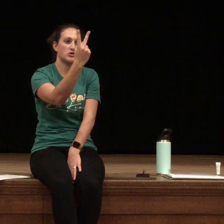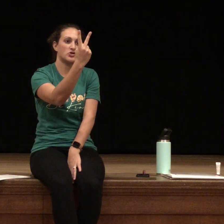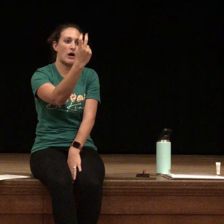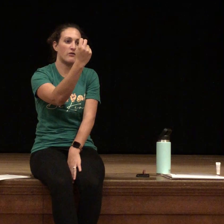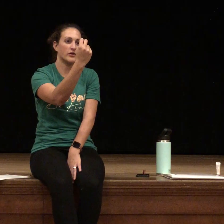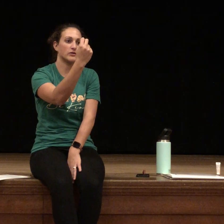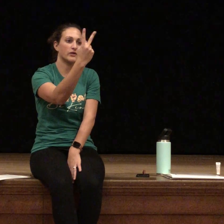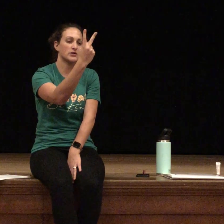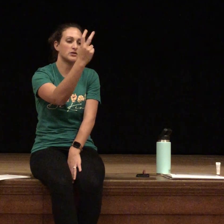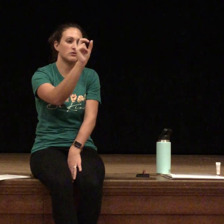12, you're going to flick 2.